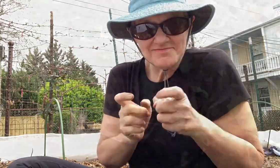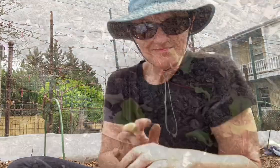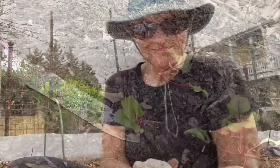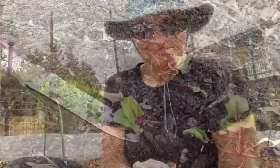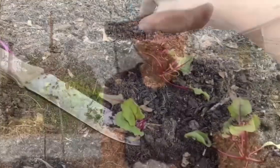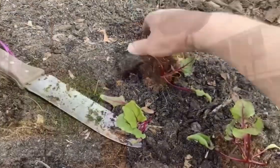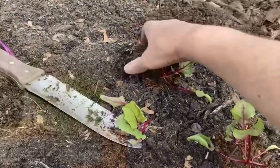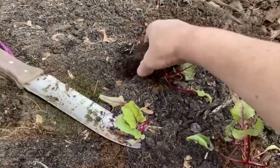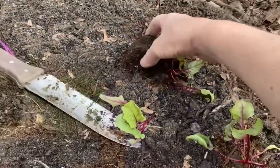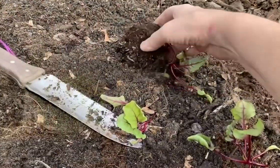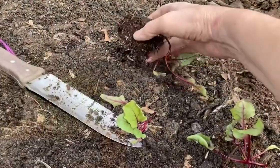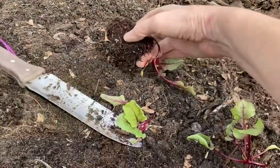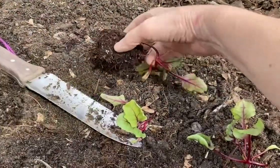control.